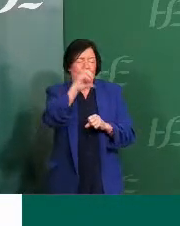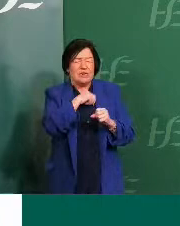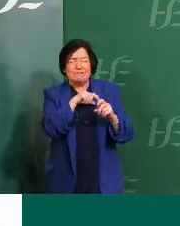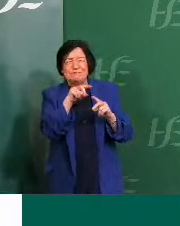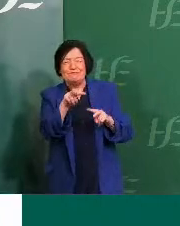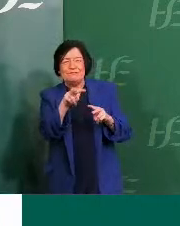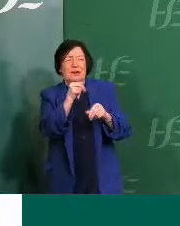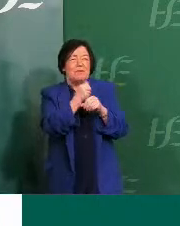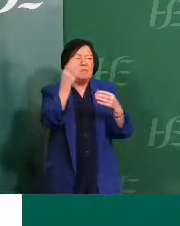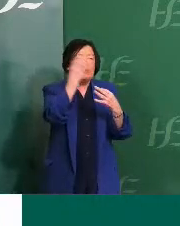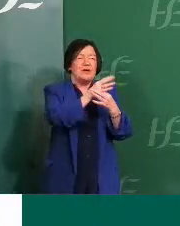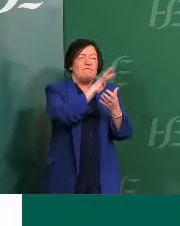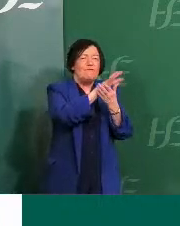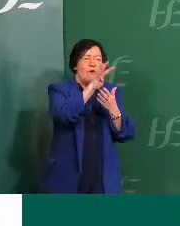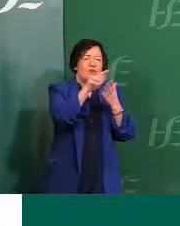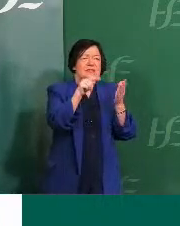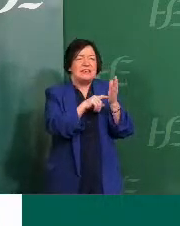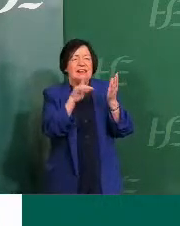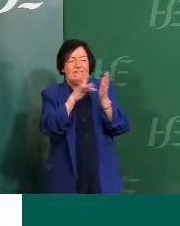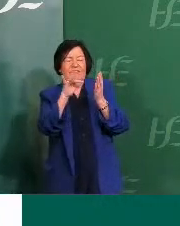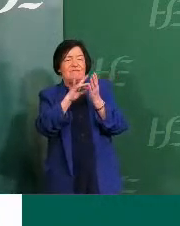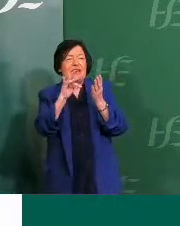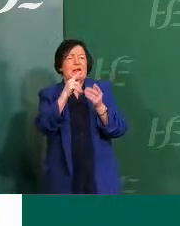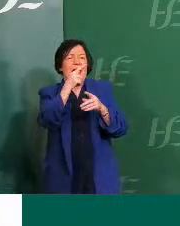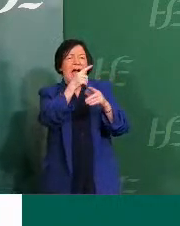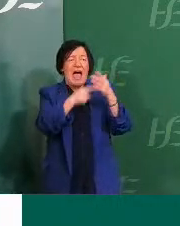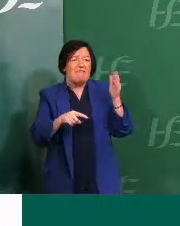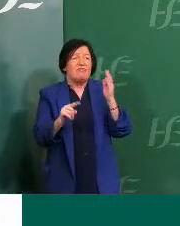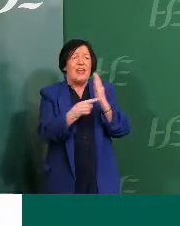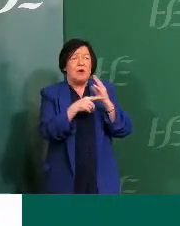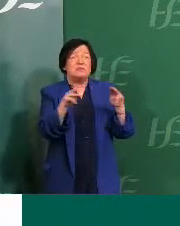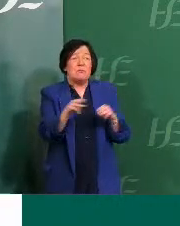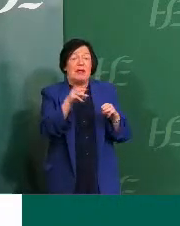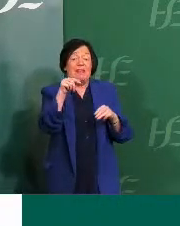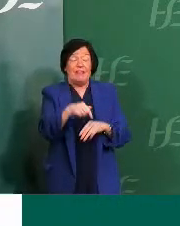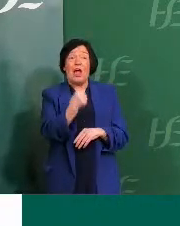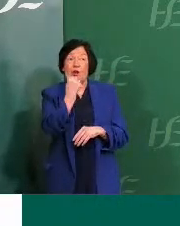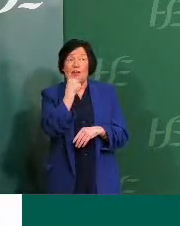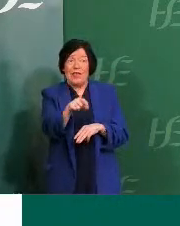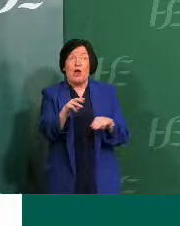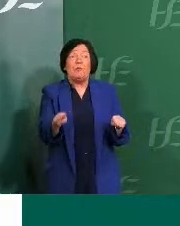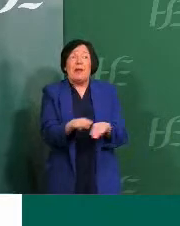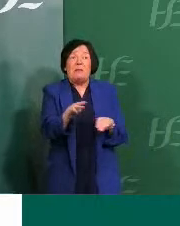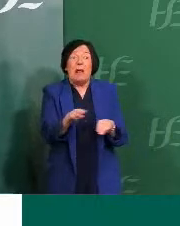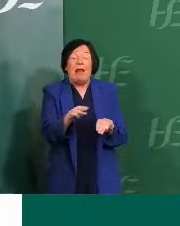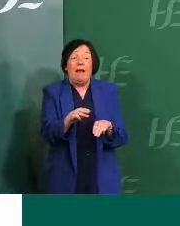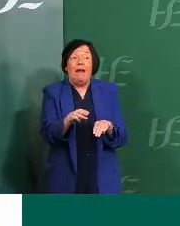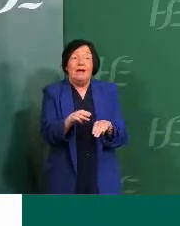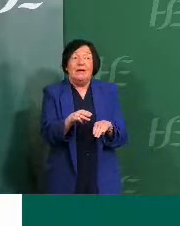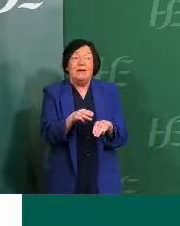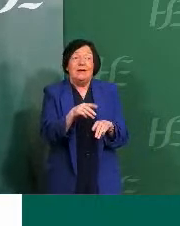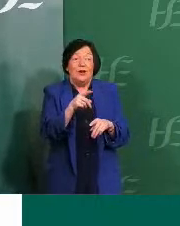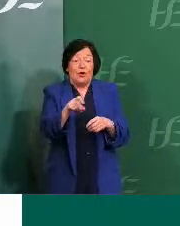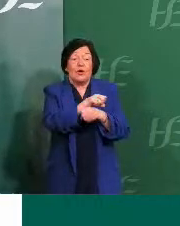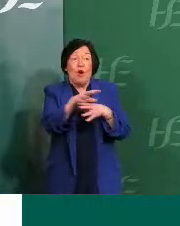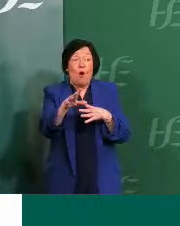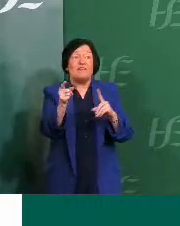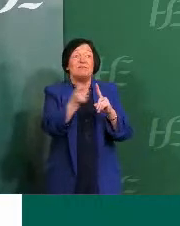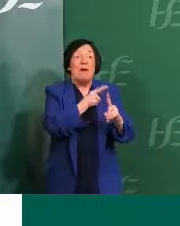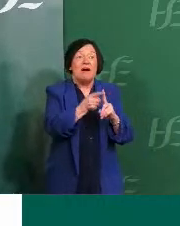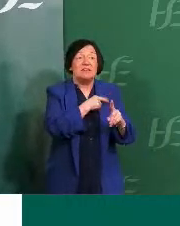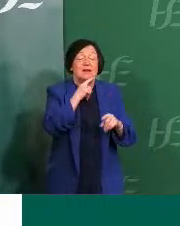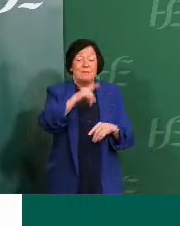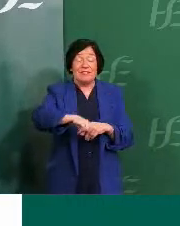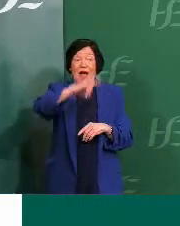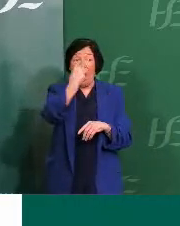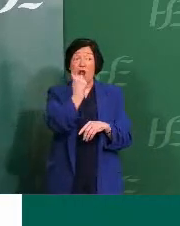between 14 and 15,000 or 15,500 people within that number. And they are people who are COVID positive, but critically that